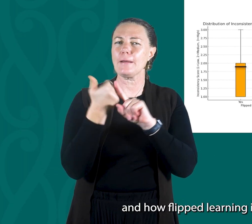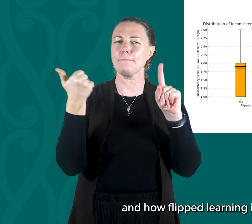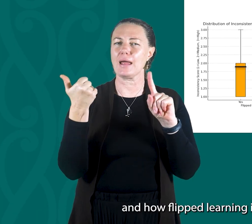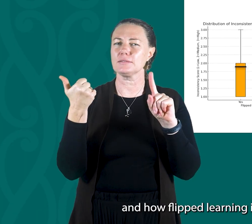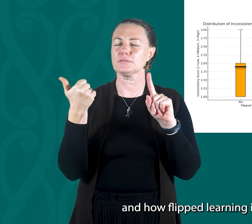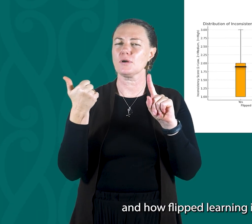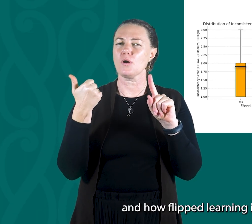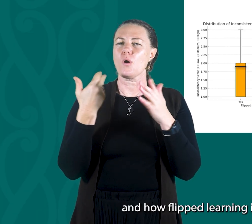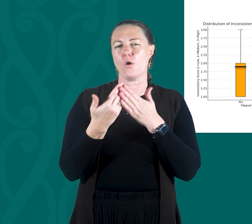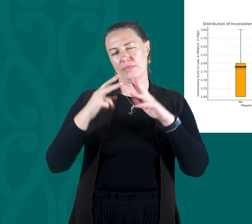impacted them.